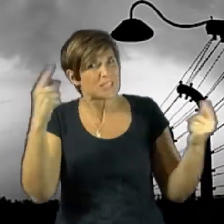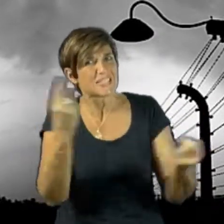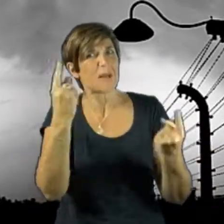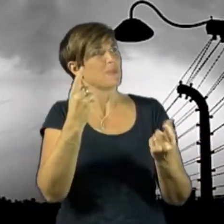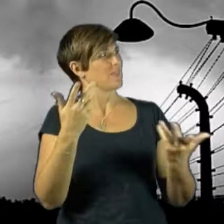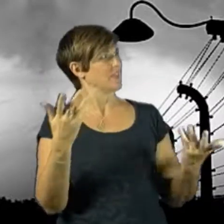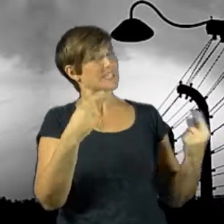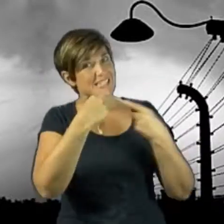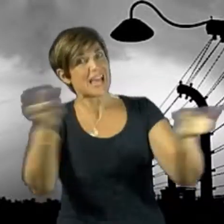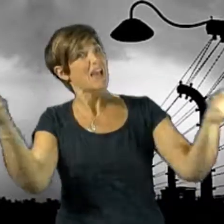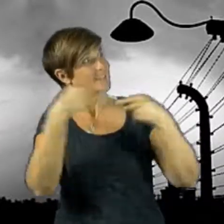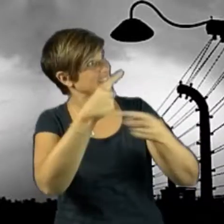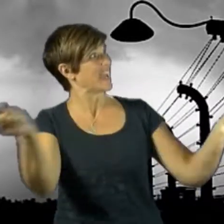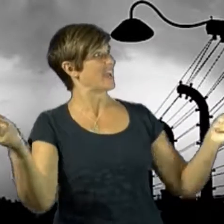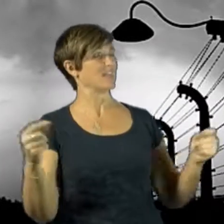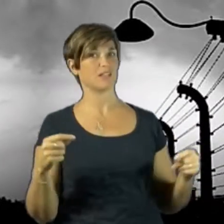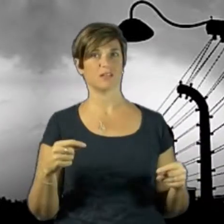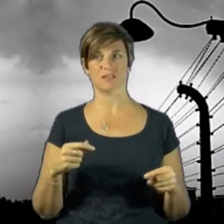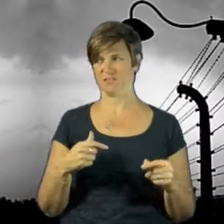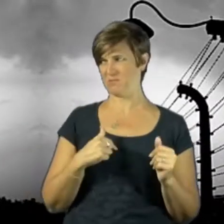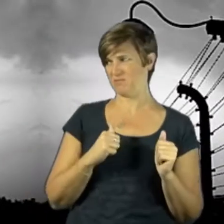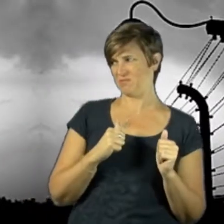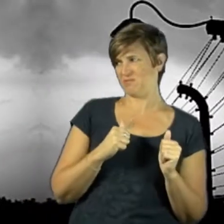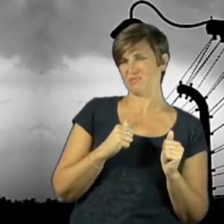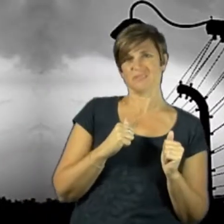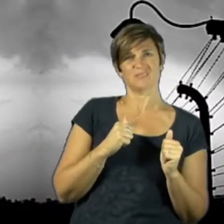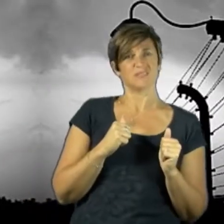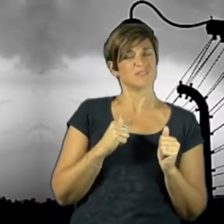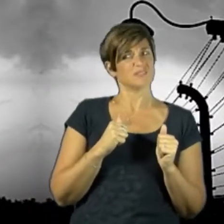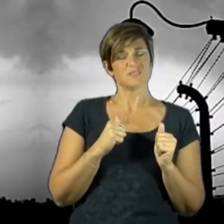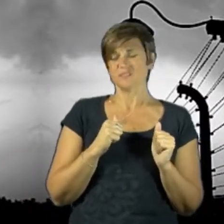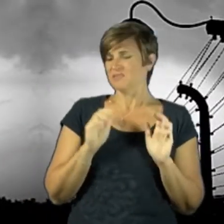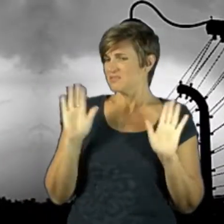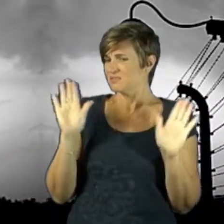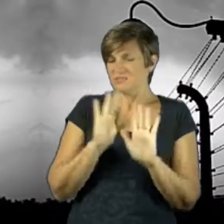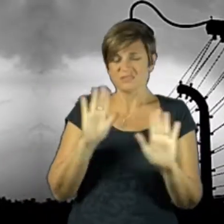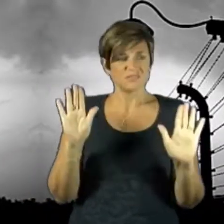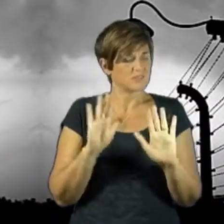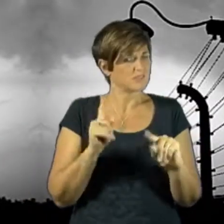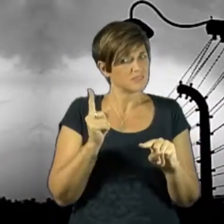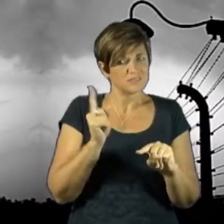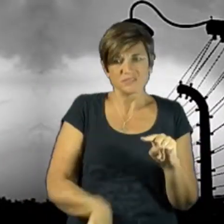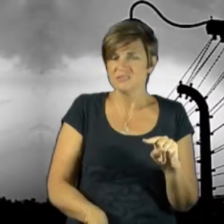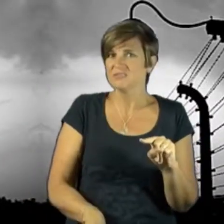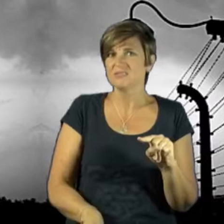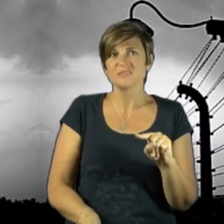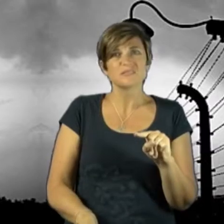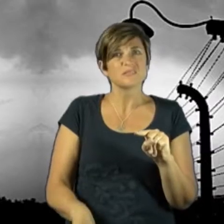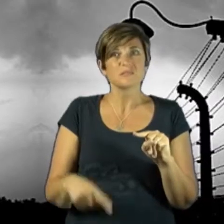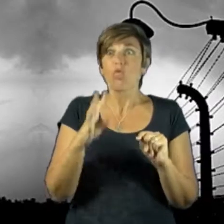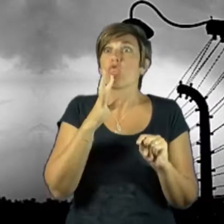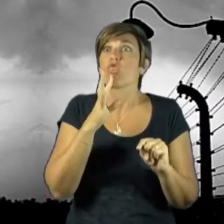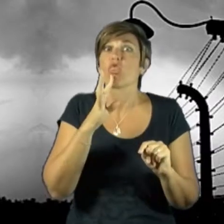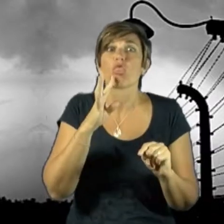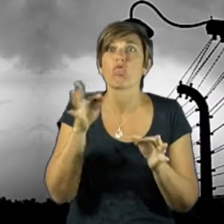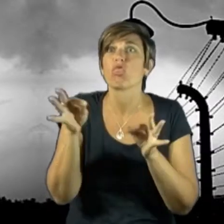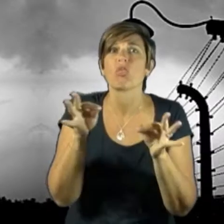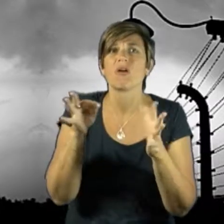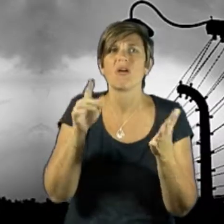her? Shouldn't you do something? Tell them? Tell them?" I couldn't do it. I absolutely couldn't.